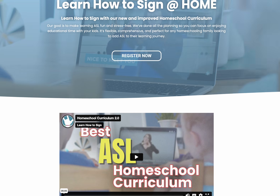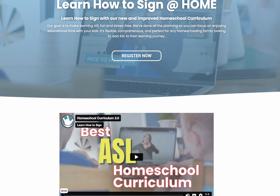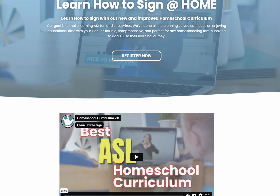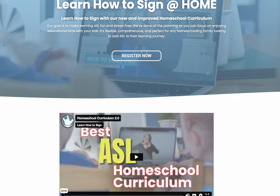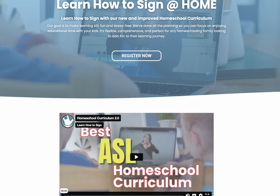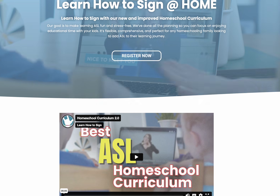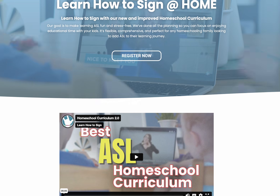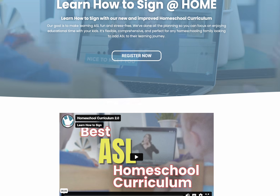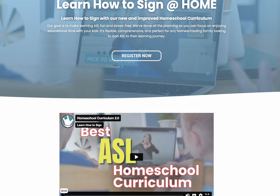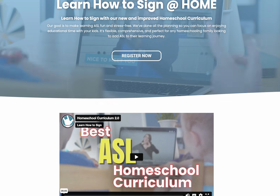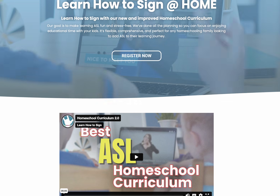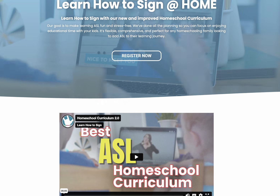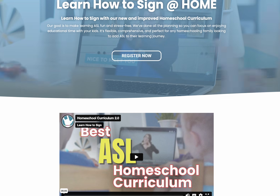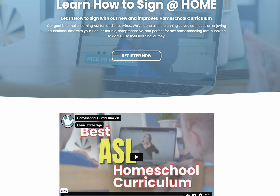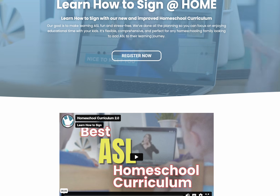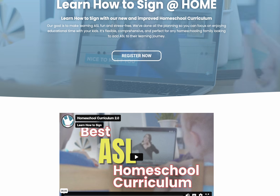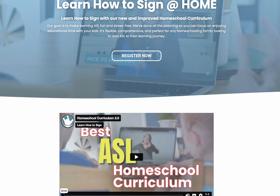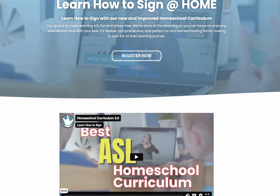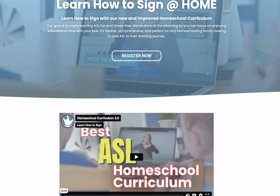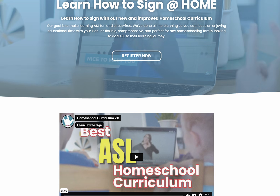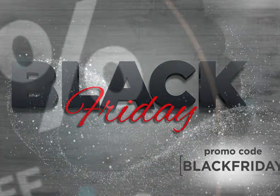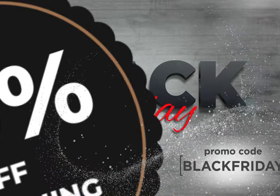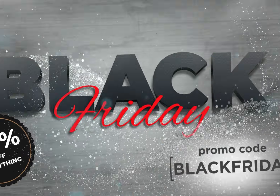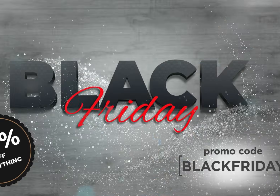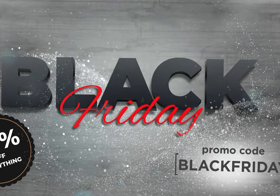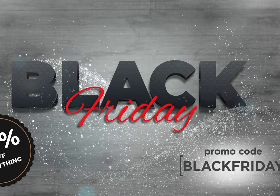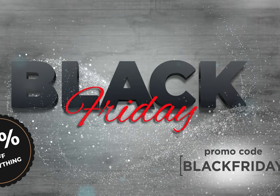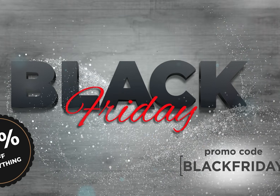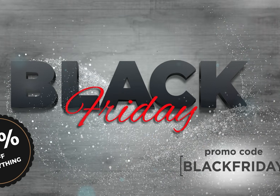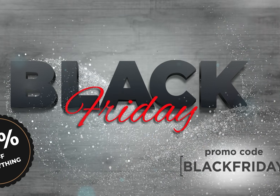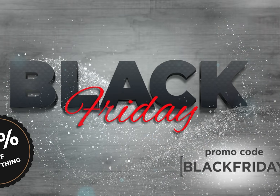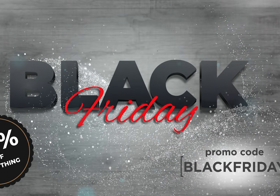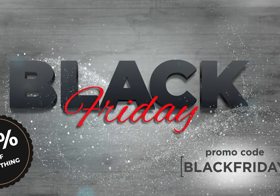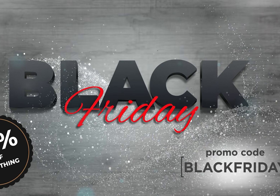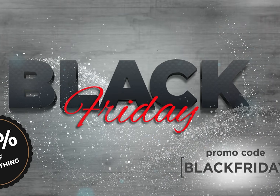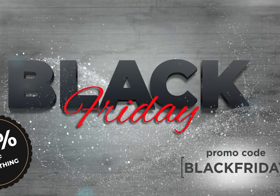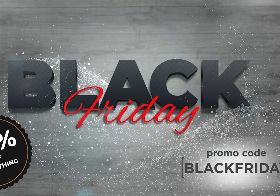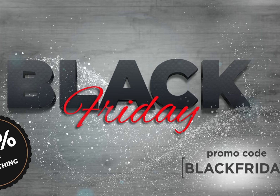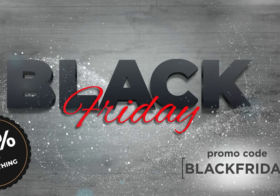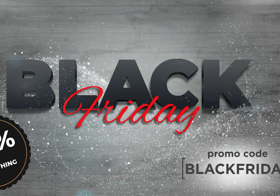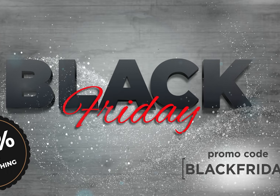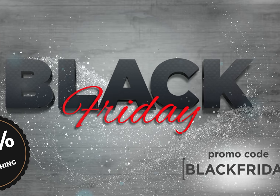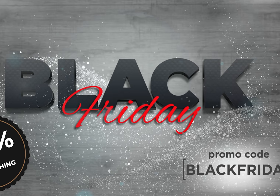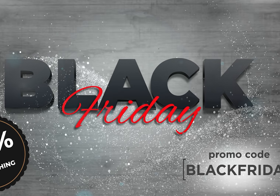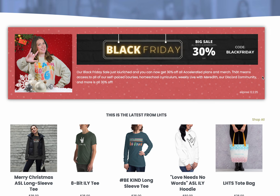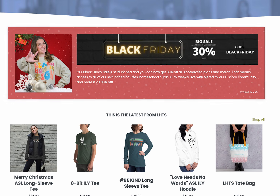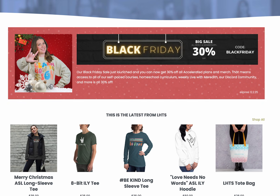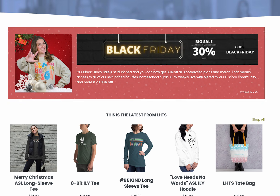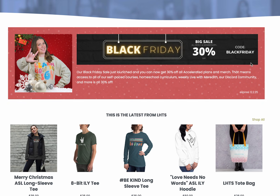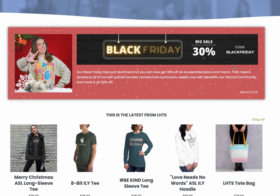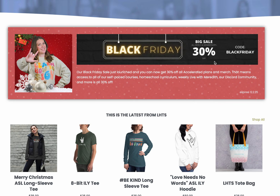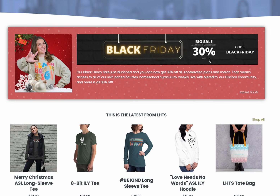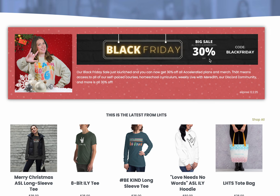Hey signers, I just want to let you know that our Black Friday sale is live now. Everything on our